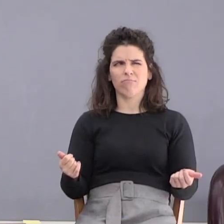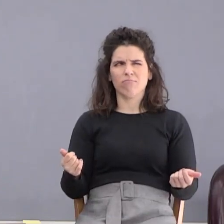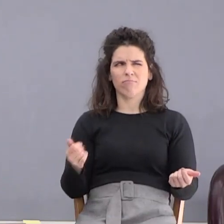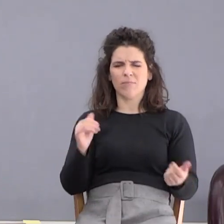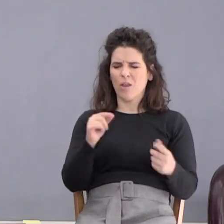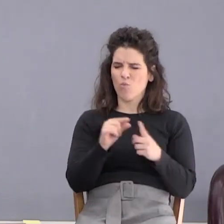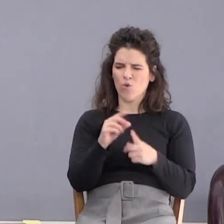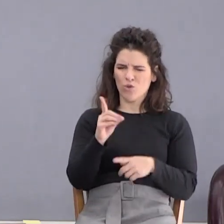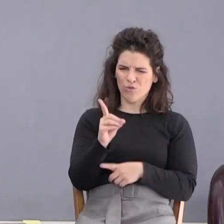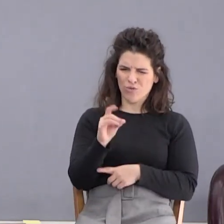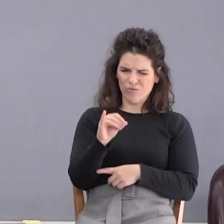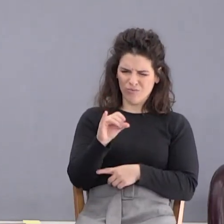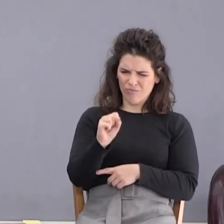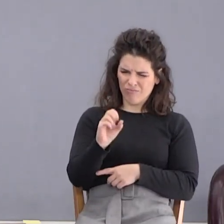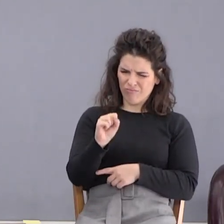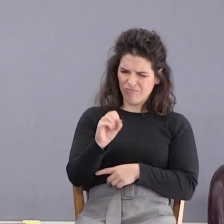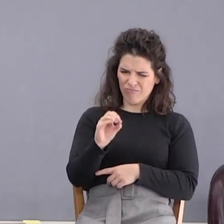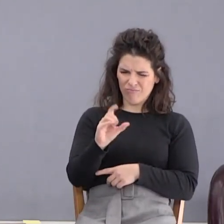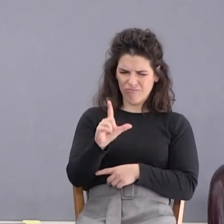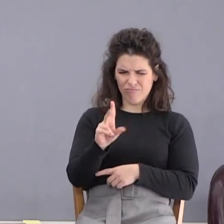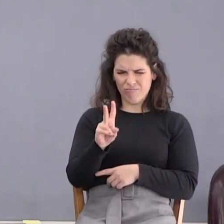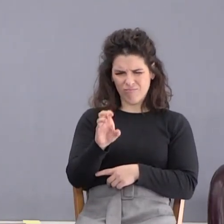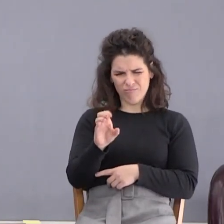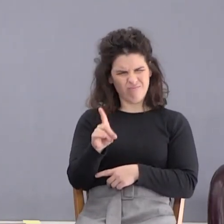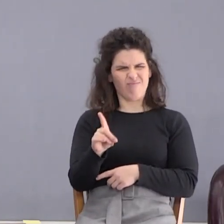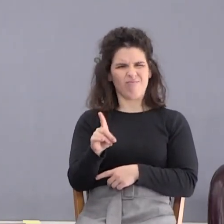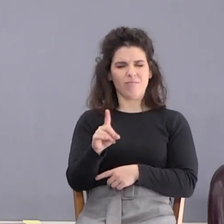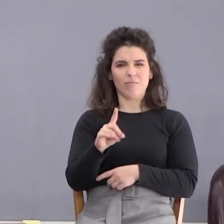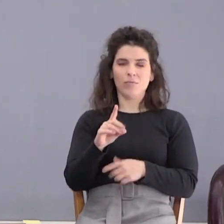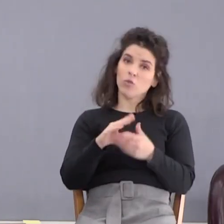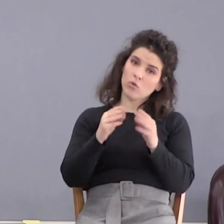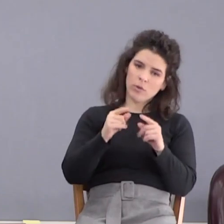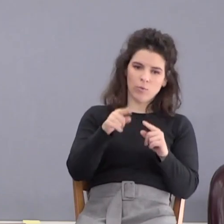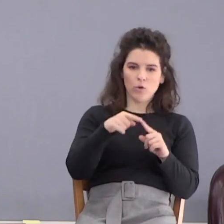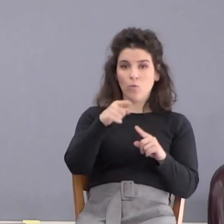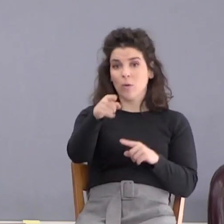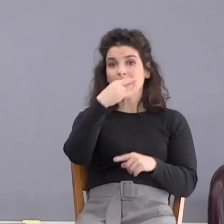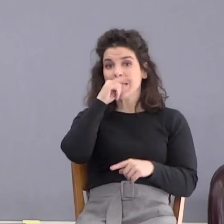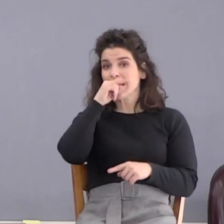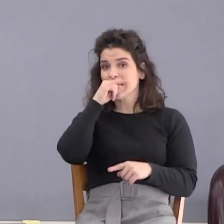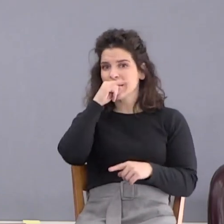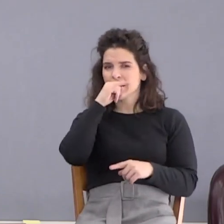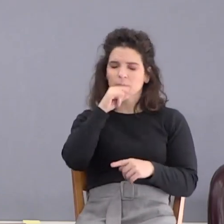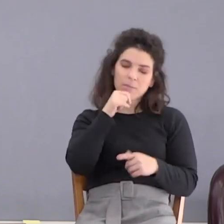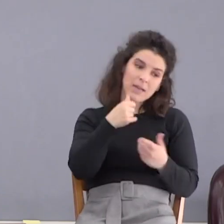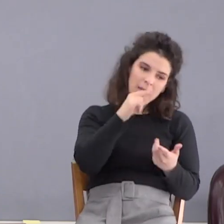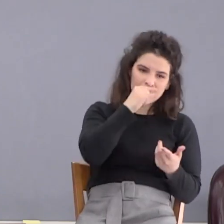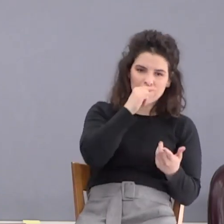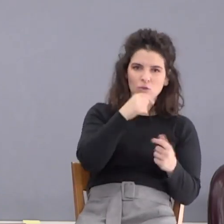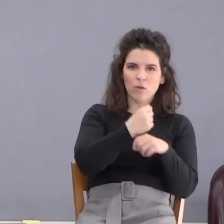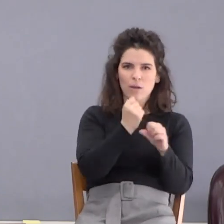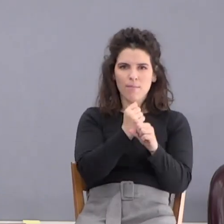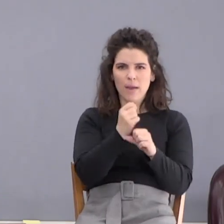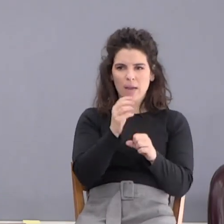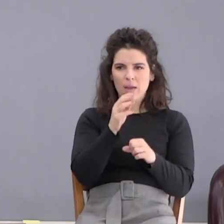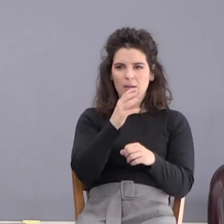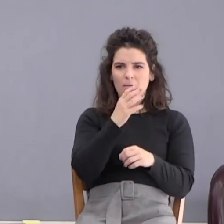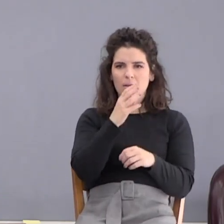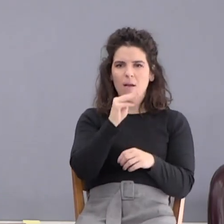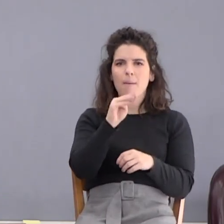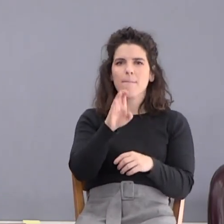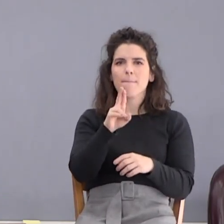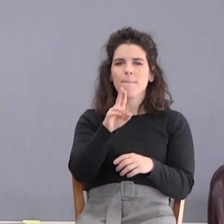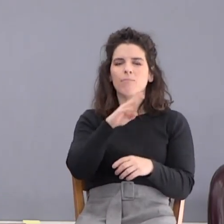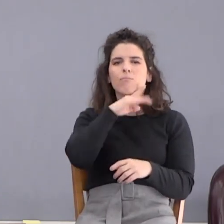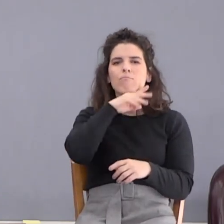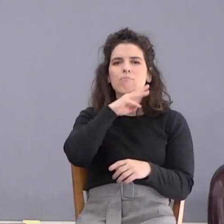word, dissolved. When you were kids, or maybe not as kids, you ever make a little mud house or